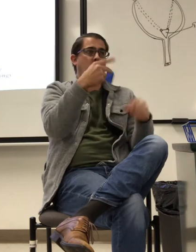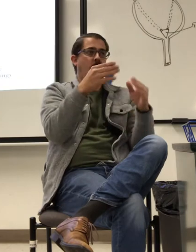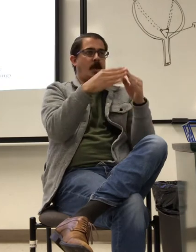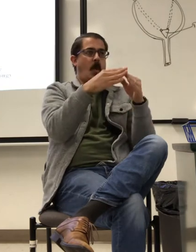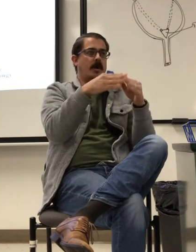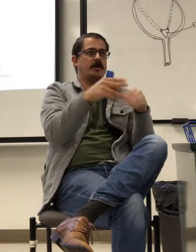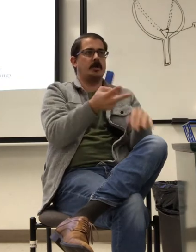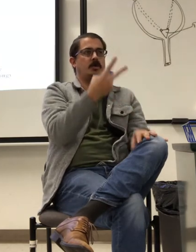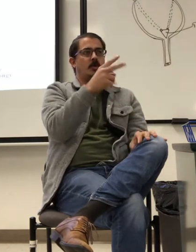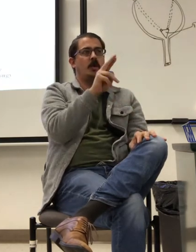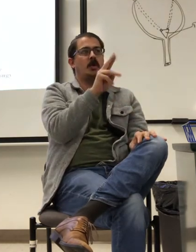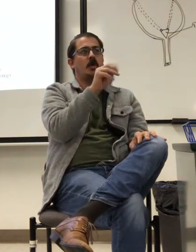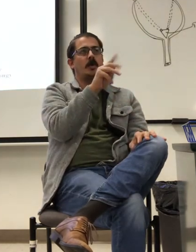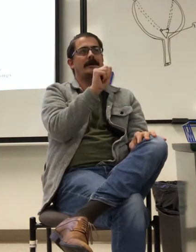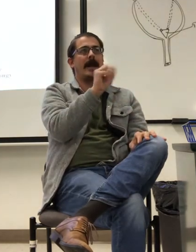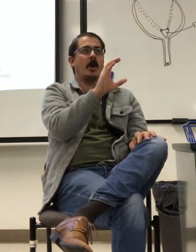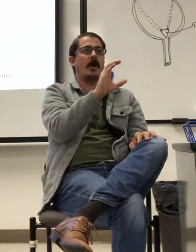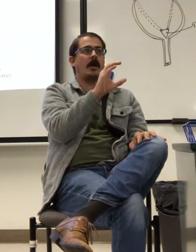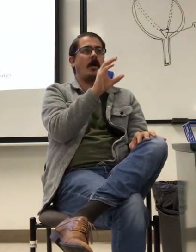two ureteric orifices.